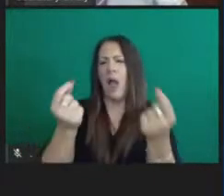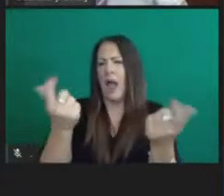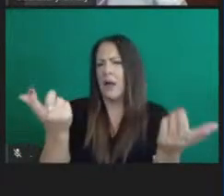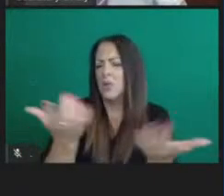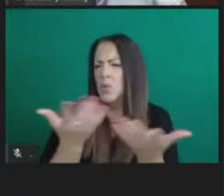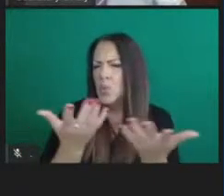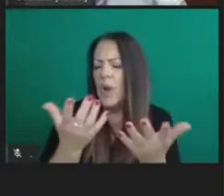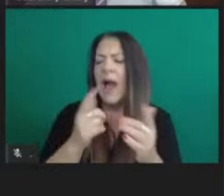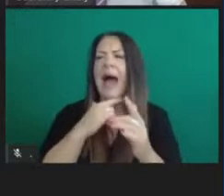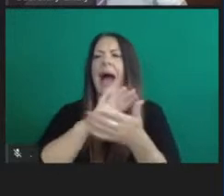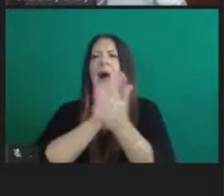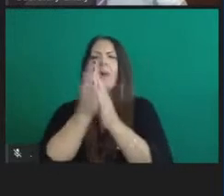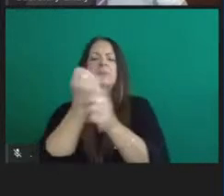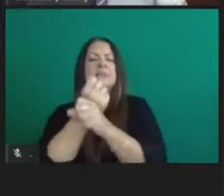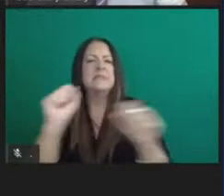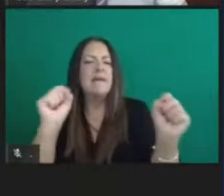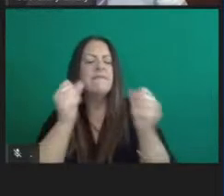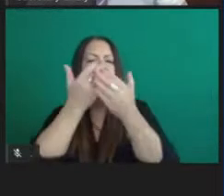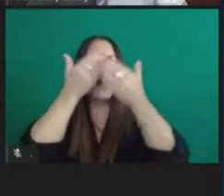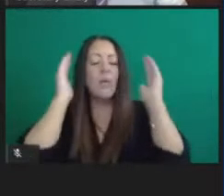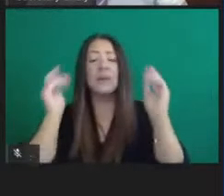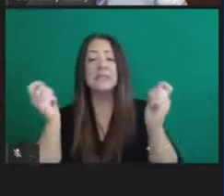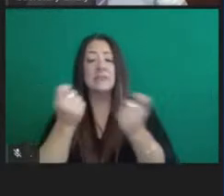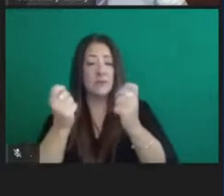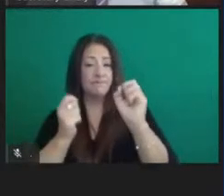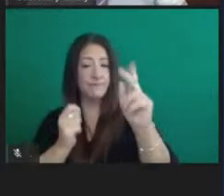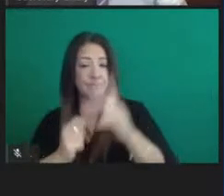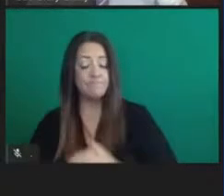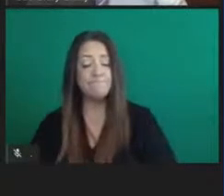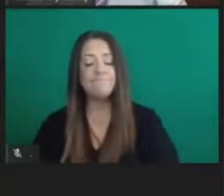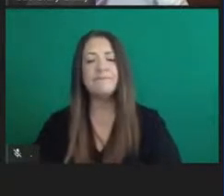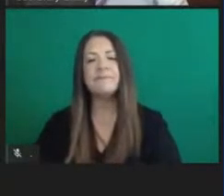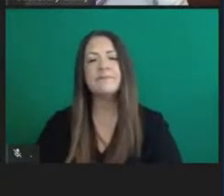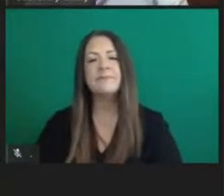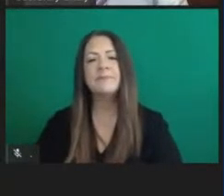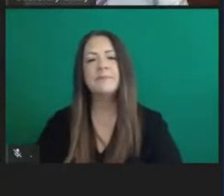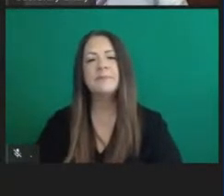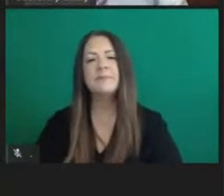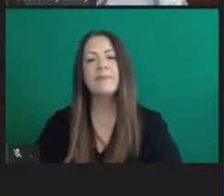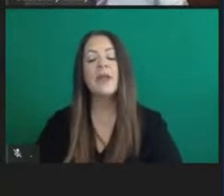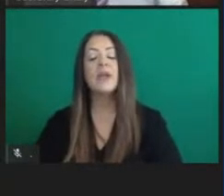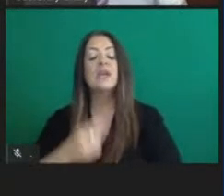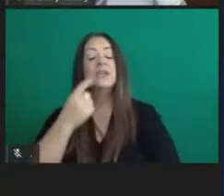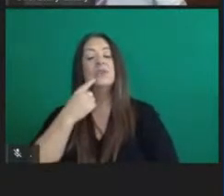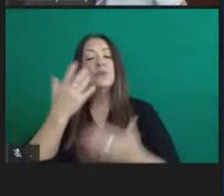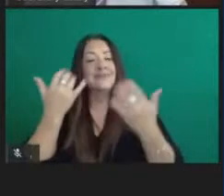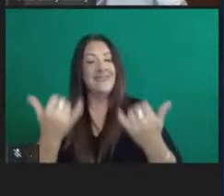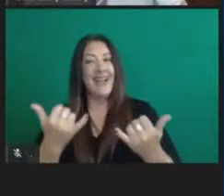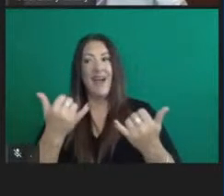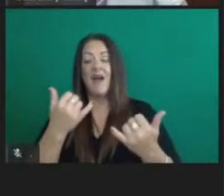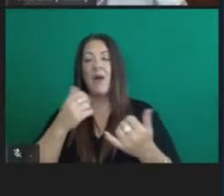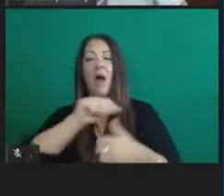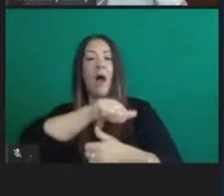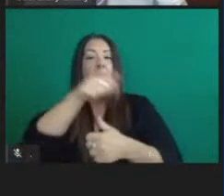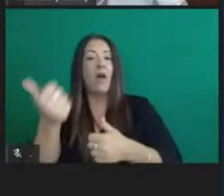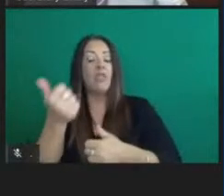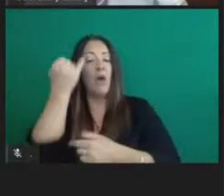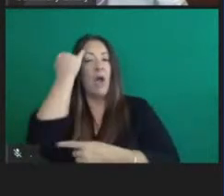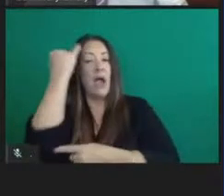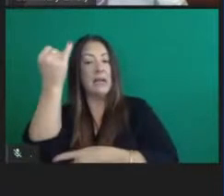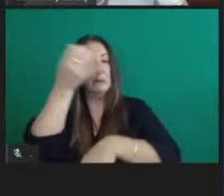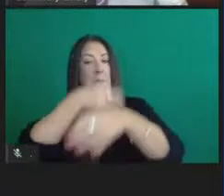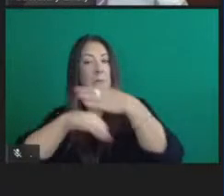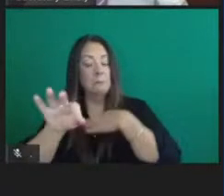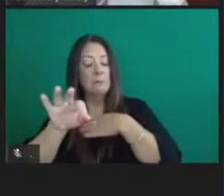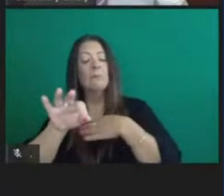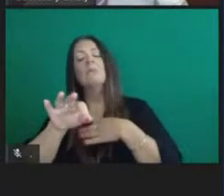a safer Halloween celebration. So as we said, for so many things, the safest